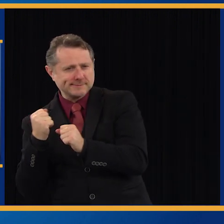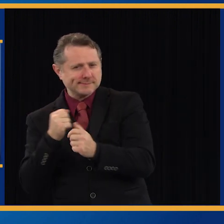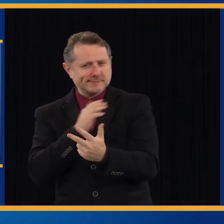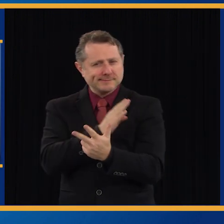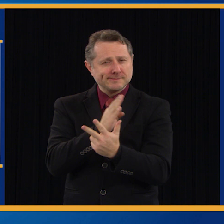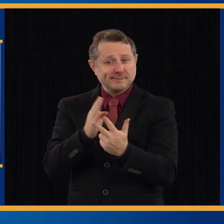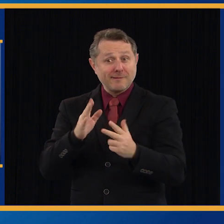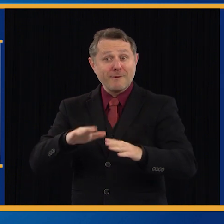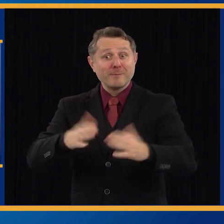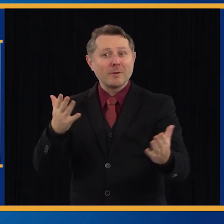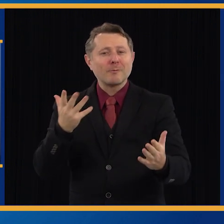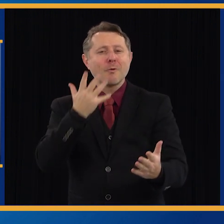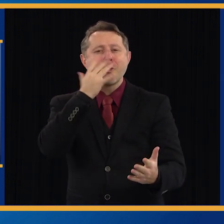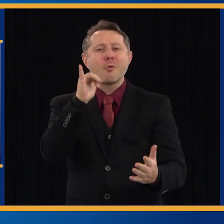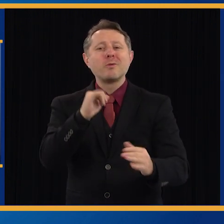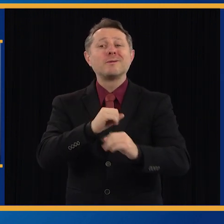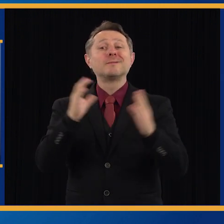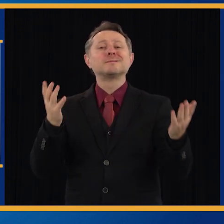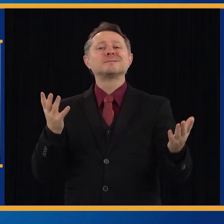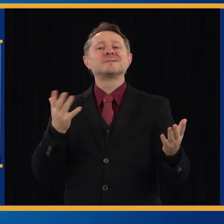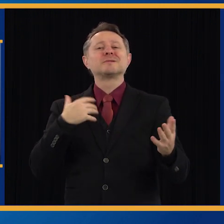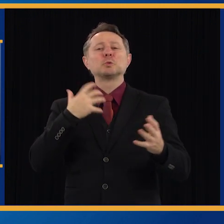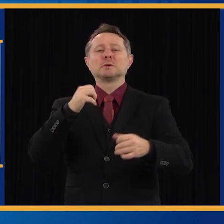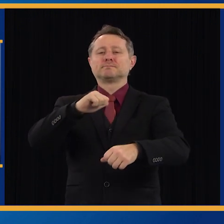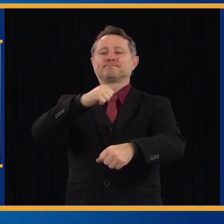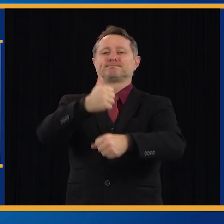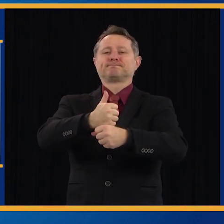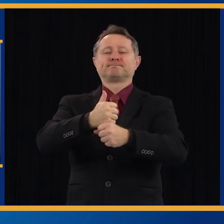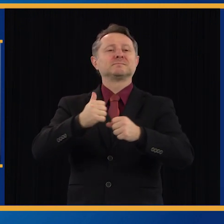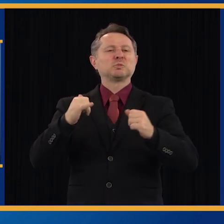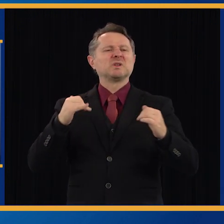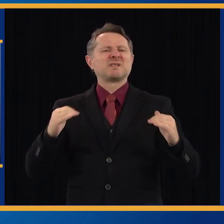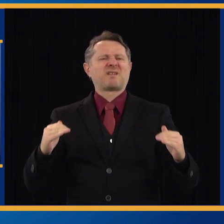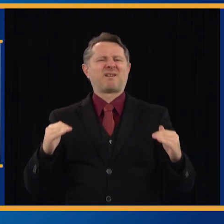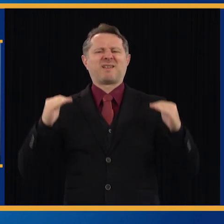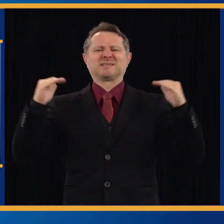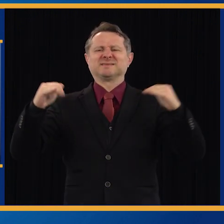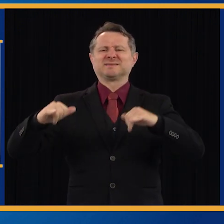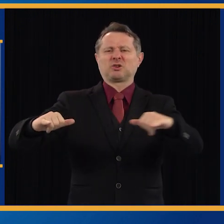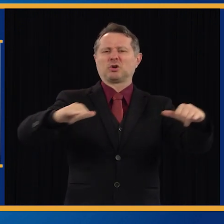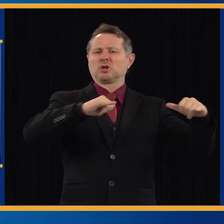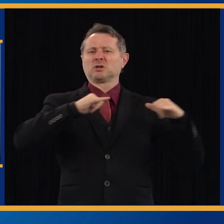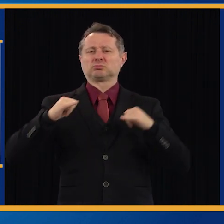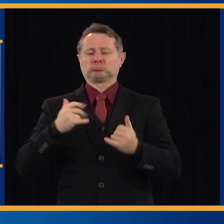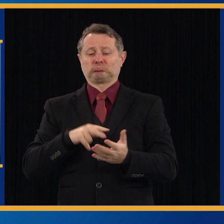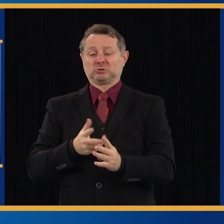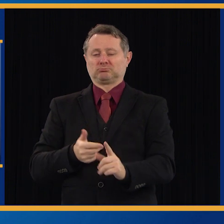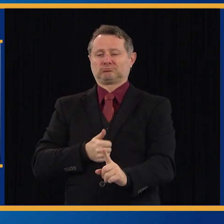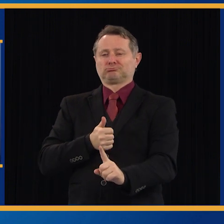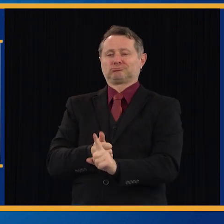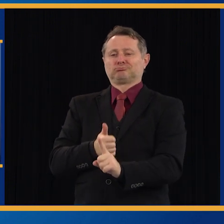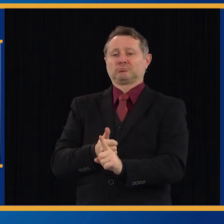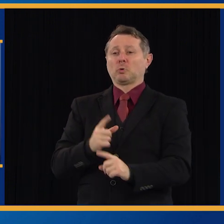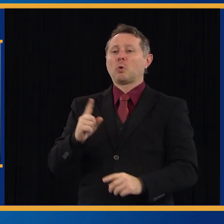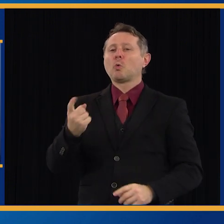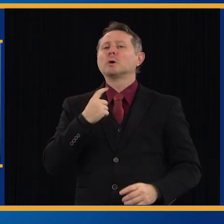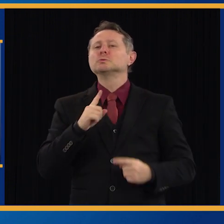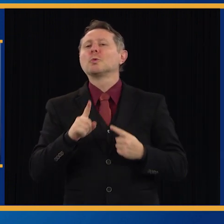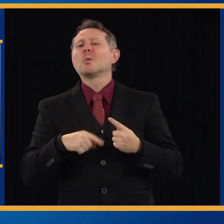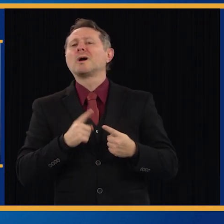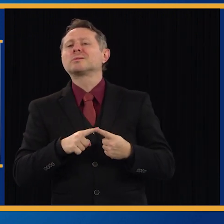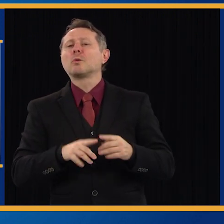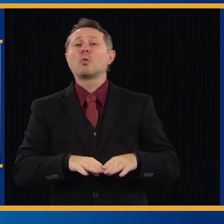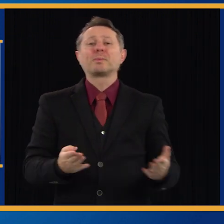the bar higher, meaning the question shouldn't be, when do we reopen?